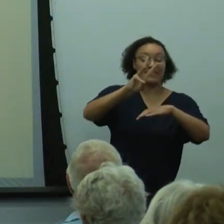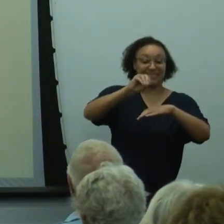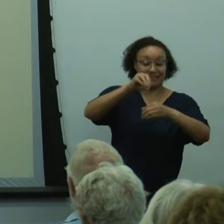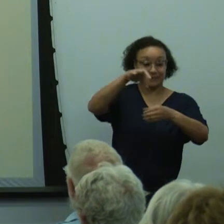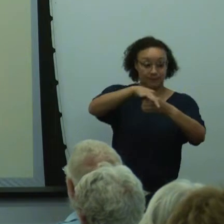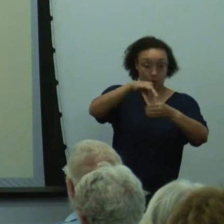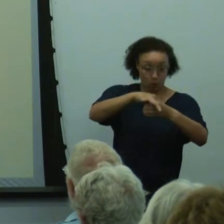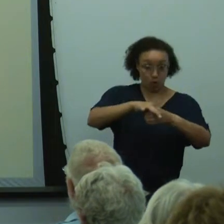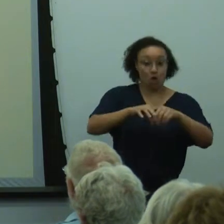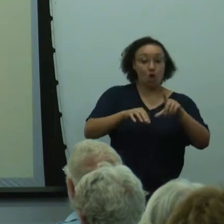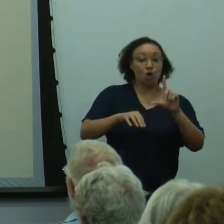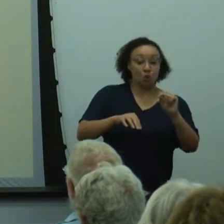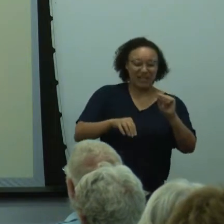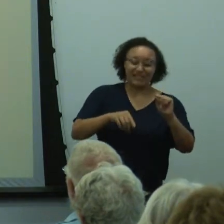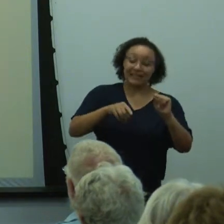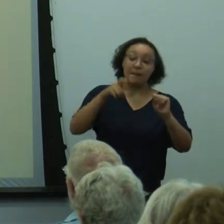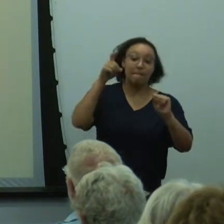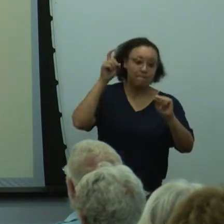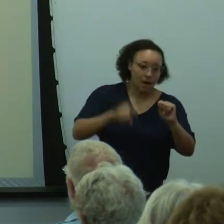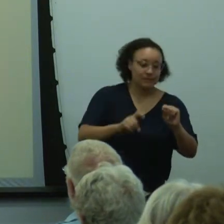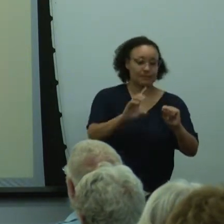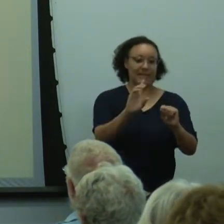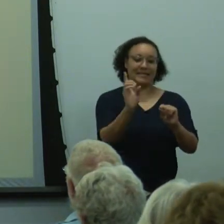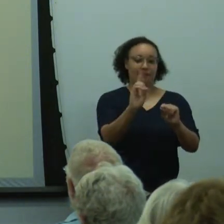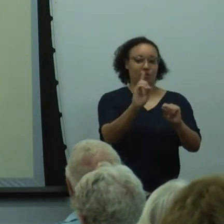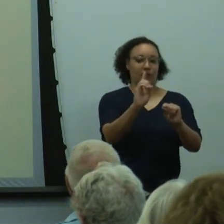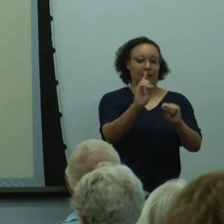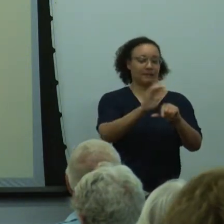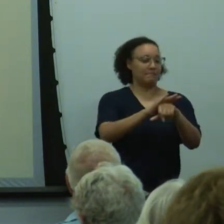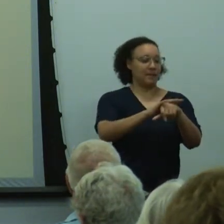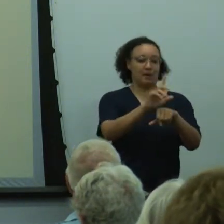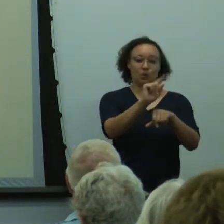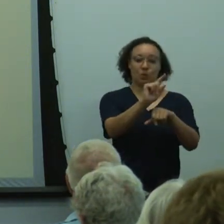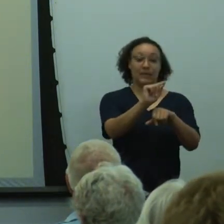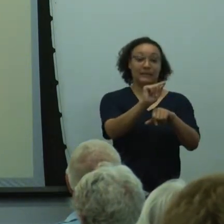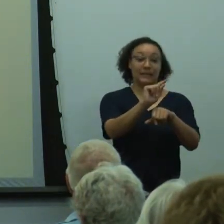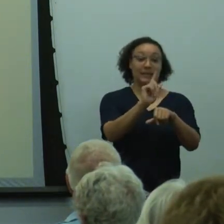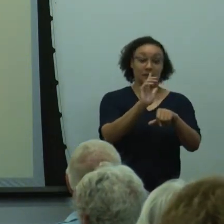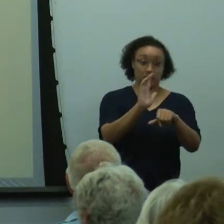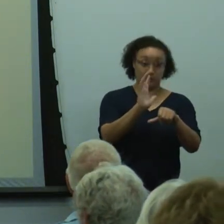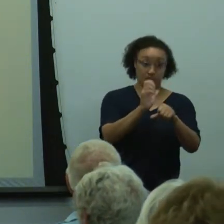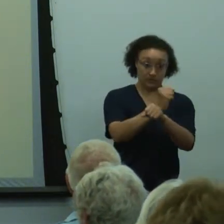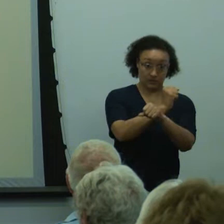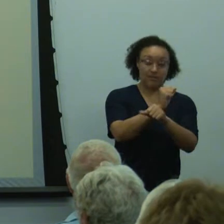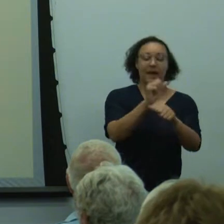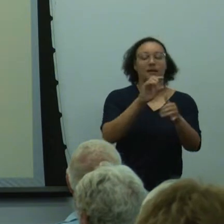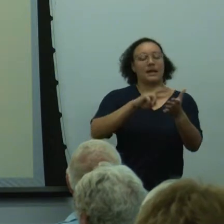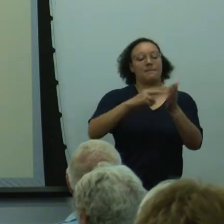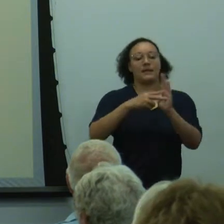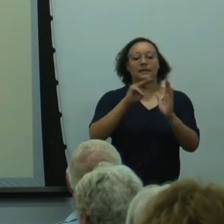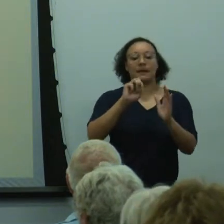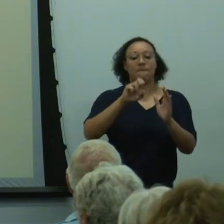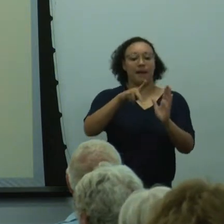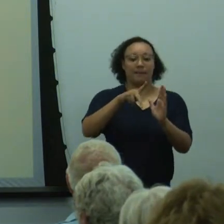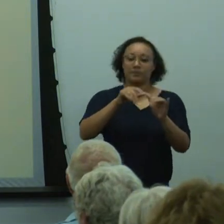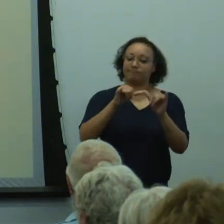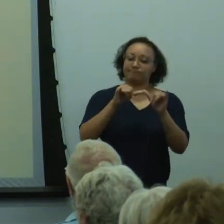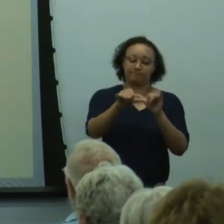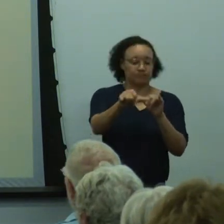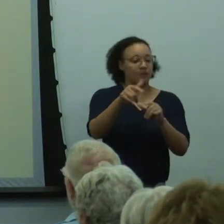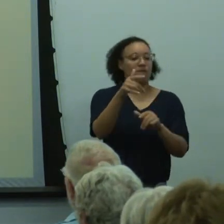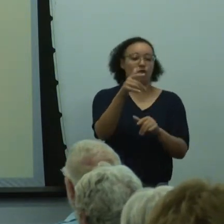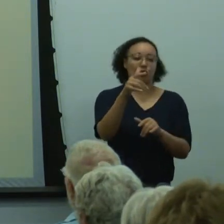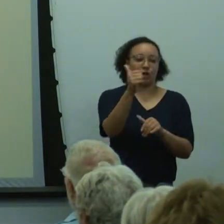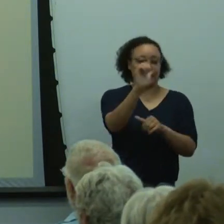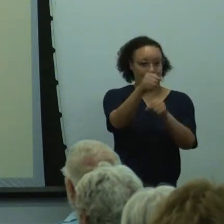of those votes must be Democrats. And if they can do that, they get a map for 10 years. And these are for the congressional